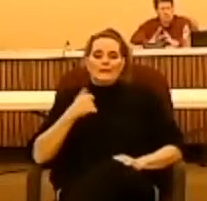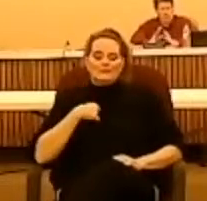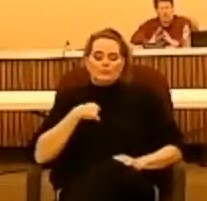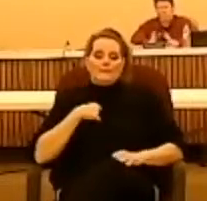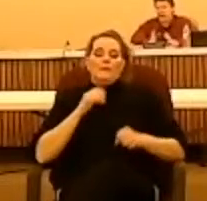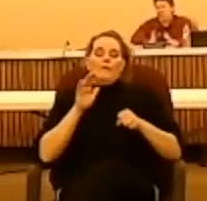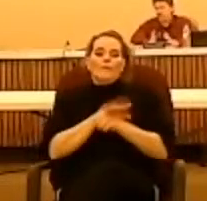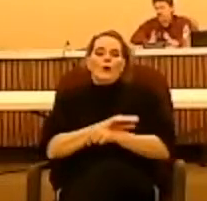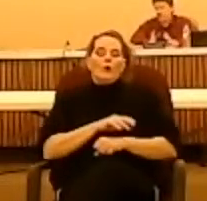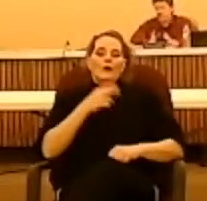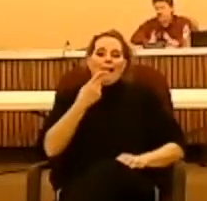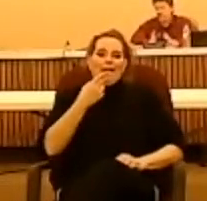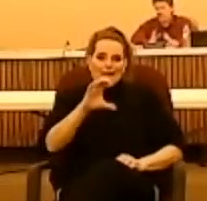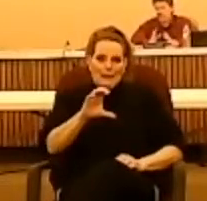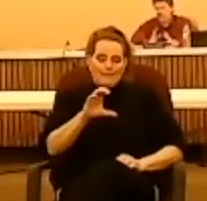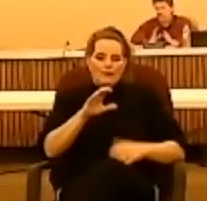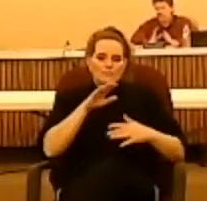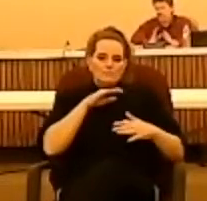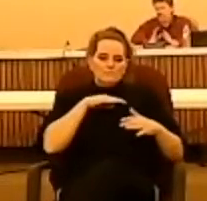We'll make as many of them